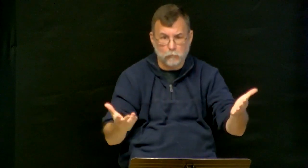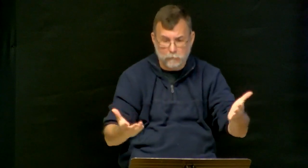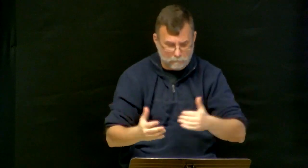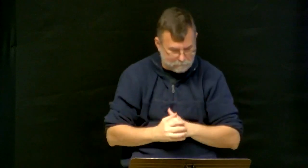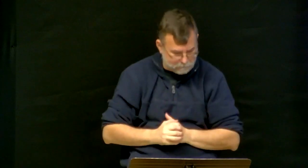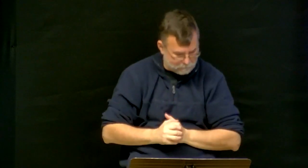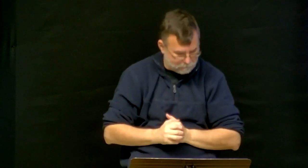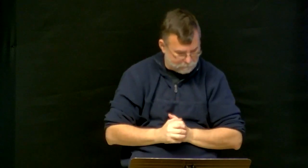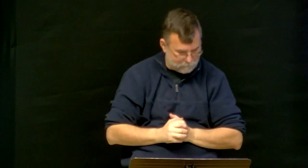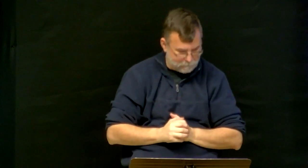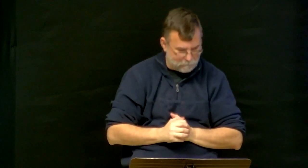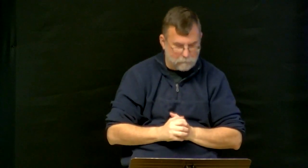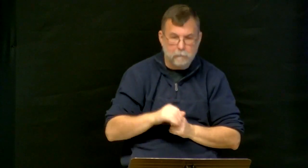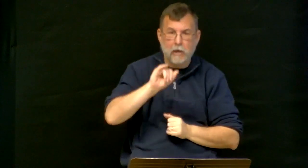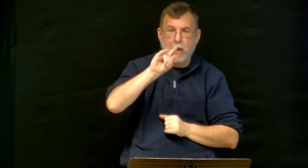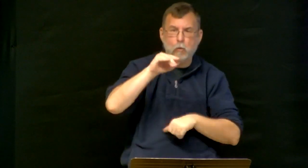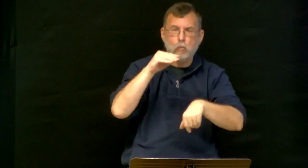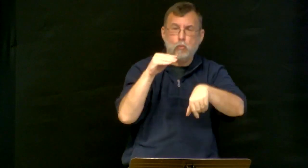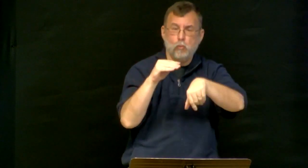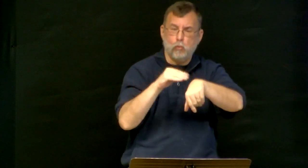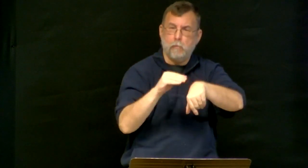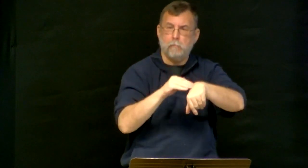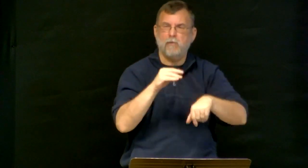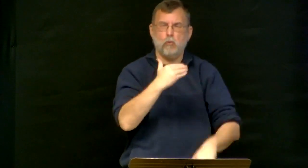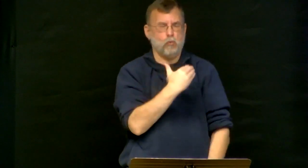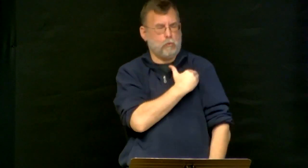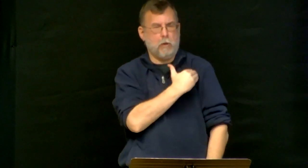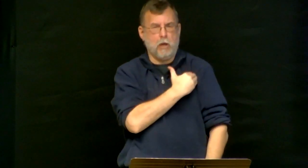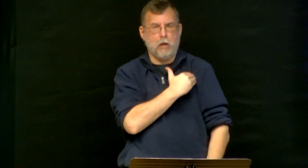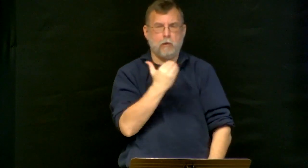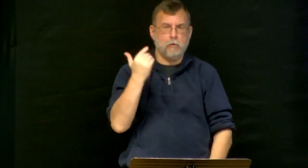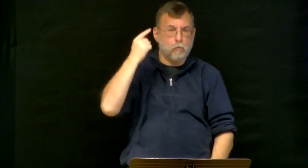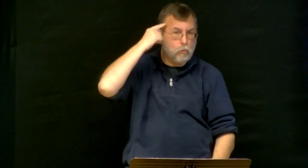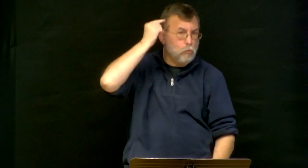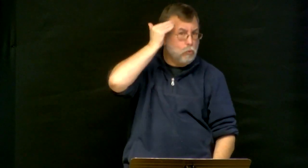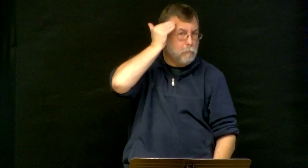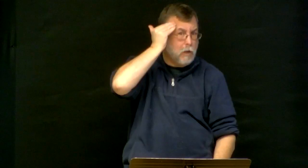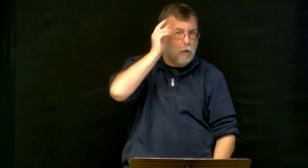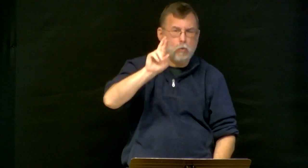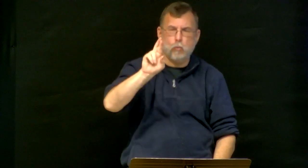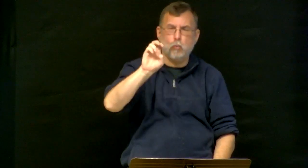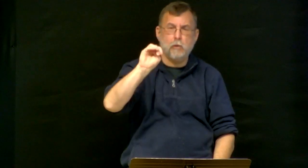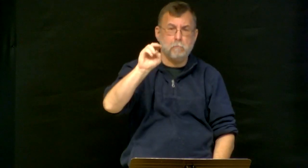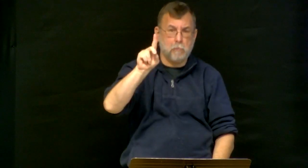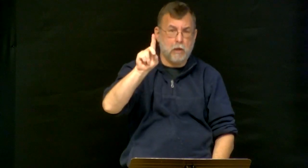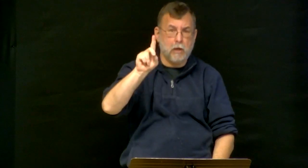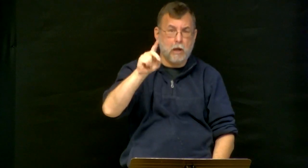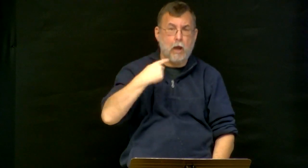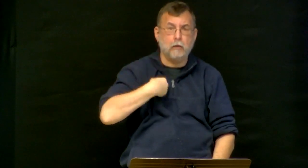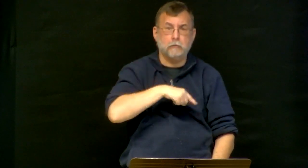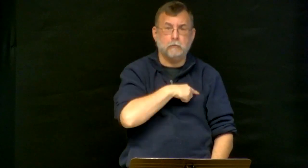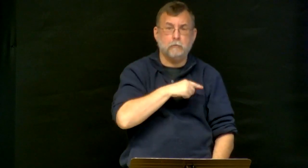The twigs as arms represent and remind us